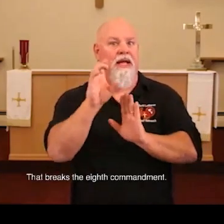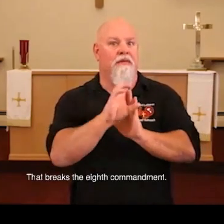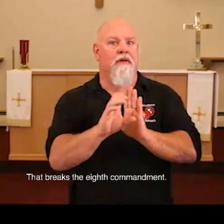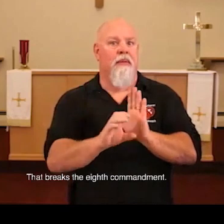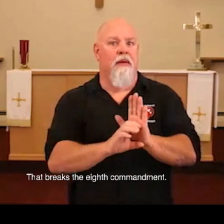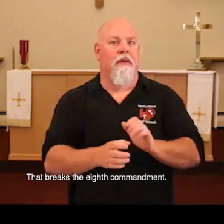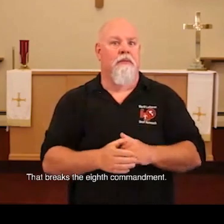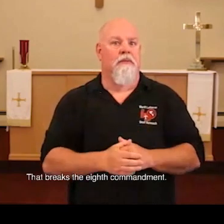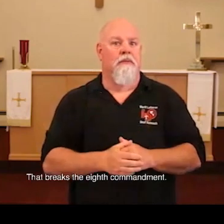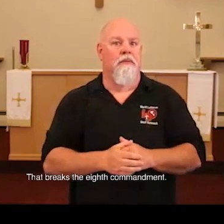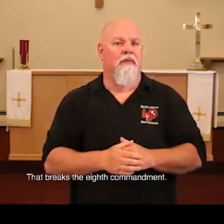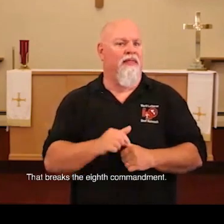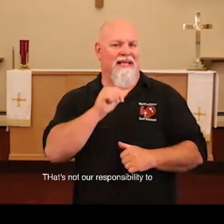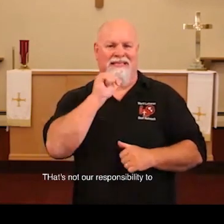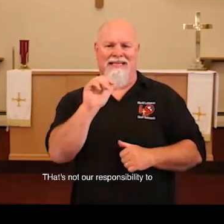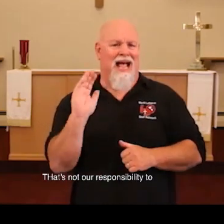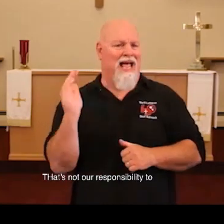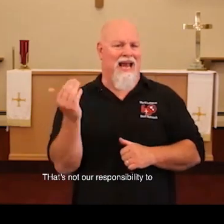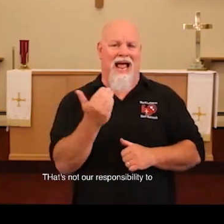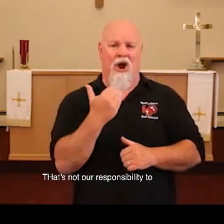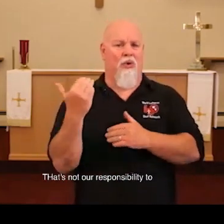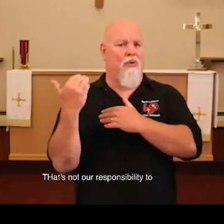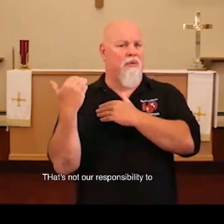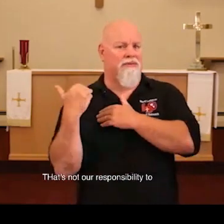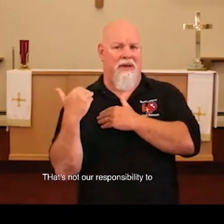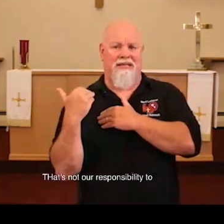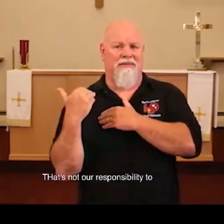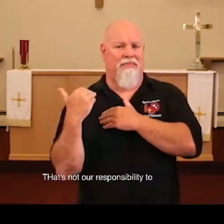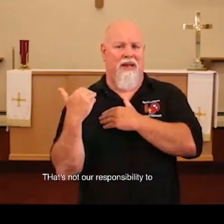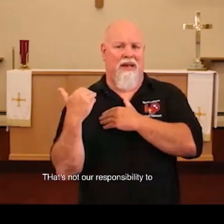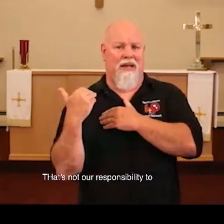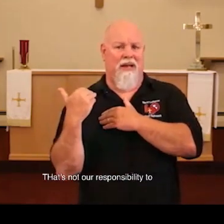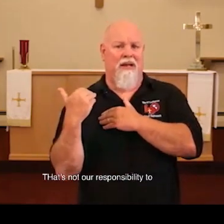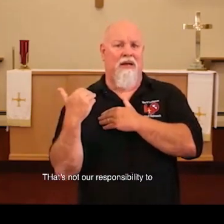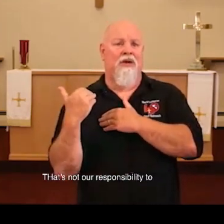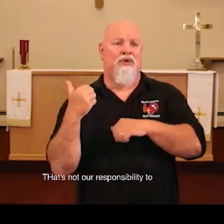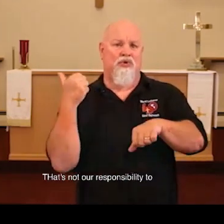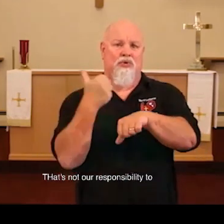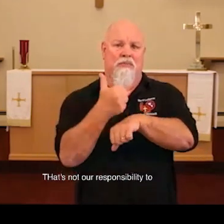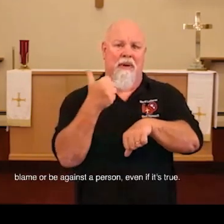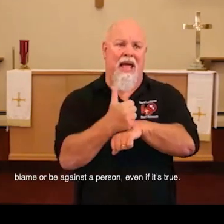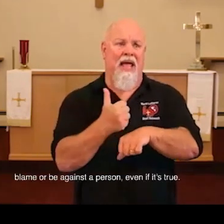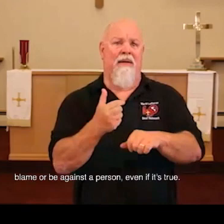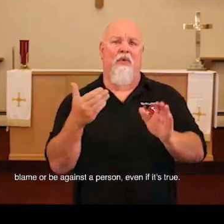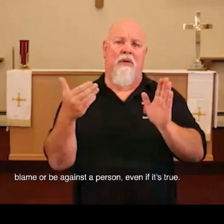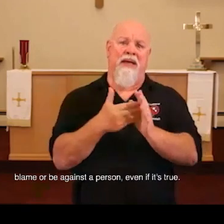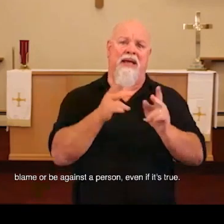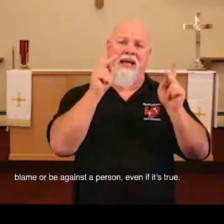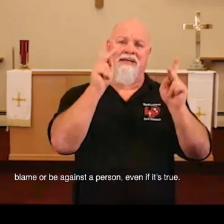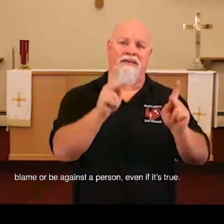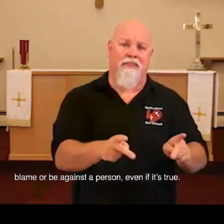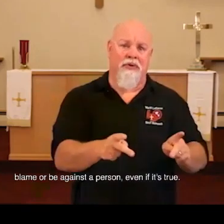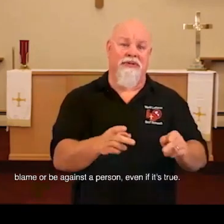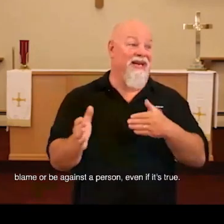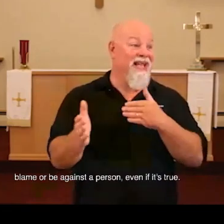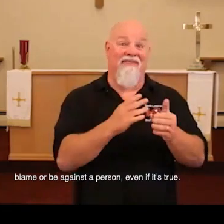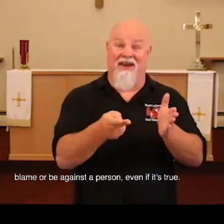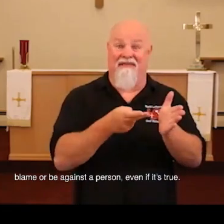eighth commandment. That's not our responsibility to blame or be against the person, even if